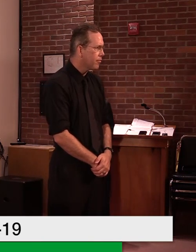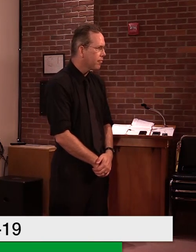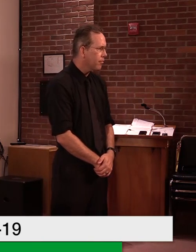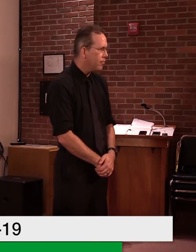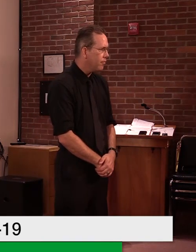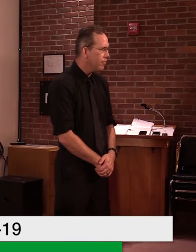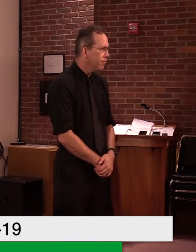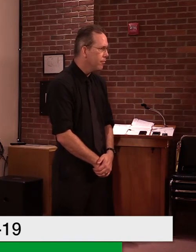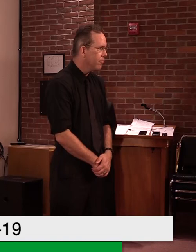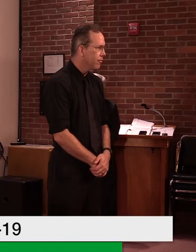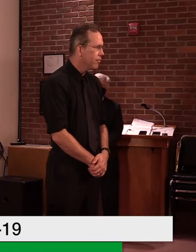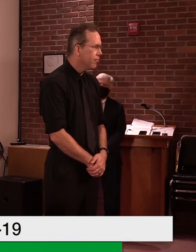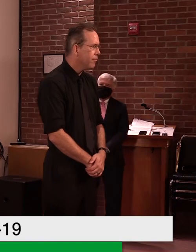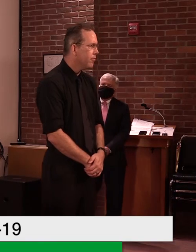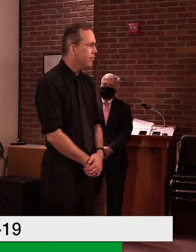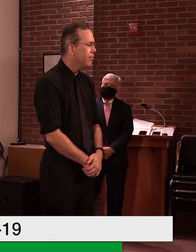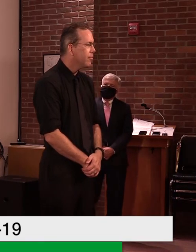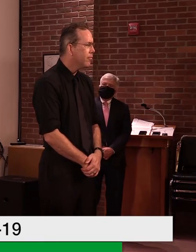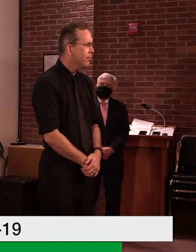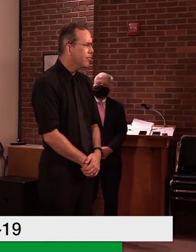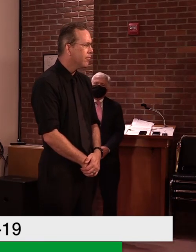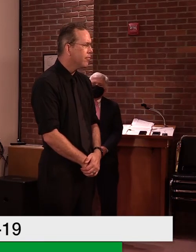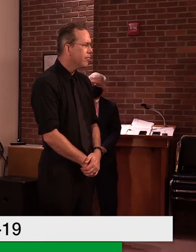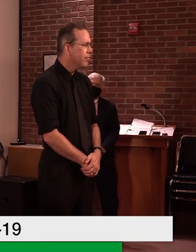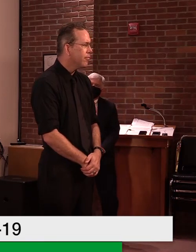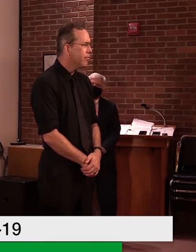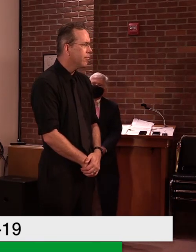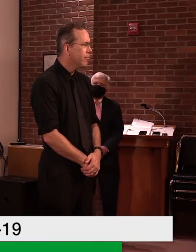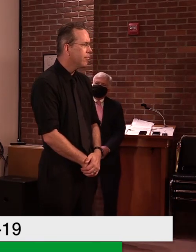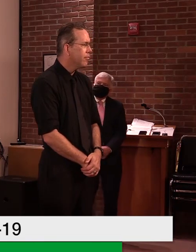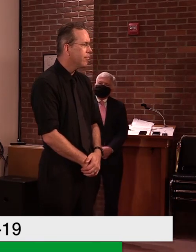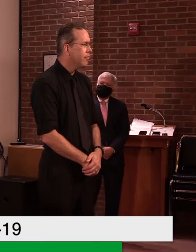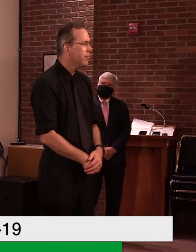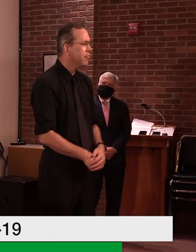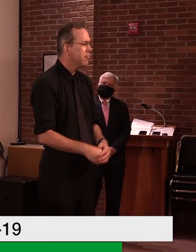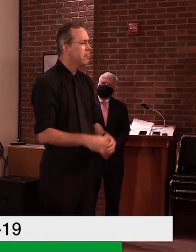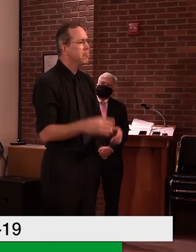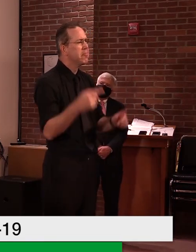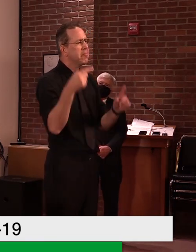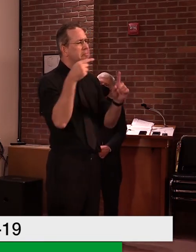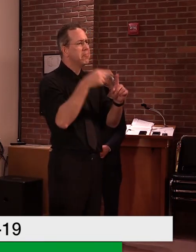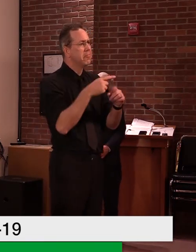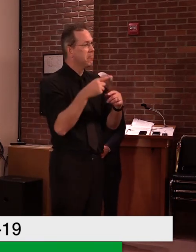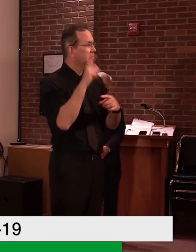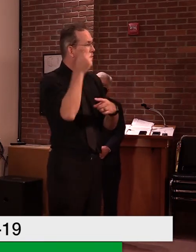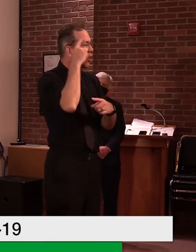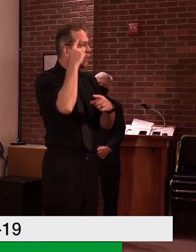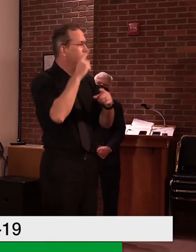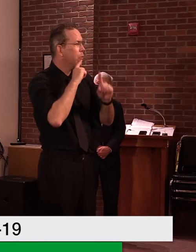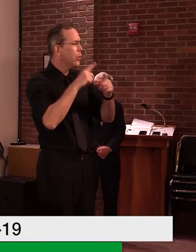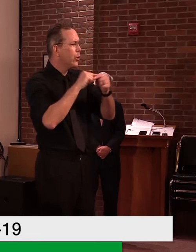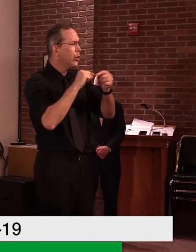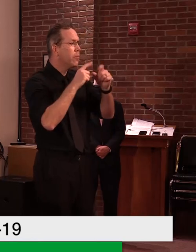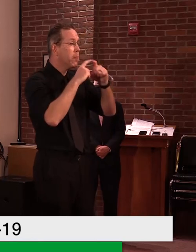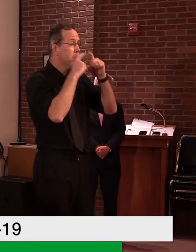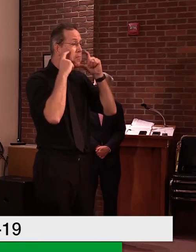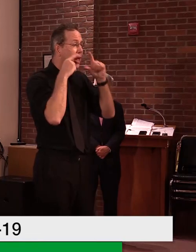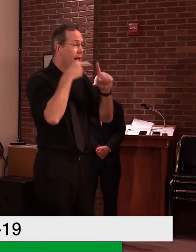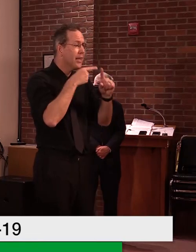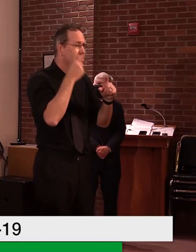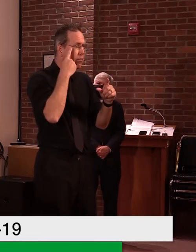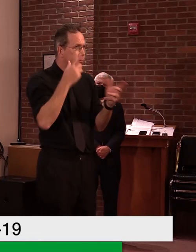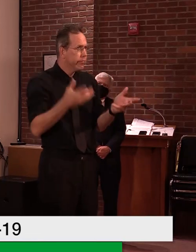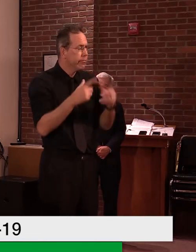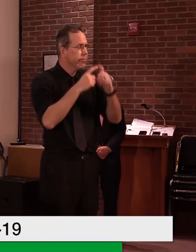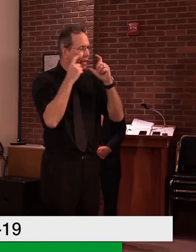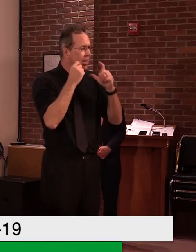home. Why the hesitation till now on the mask? Yeah, it's like a behavior change. Behavior change is difficult.